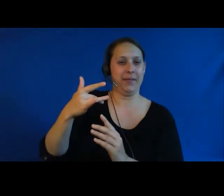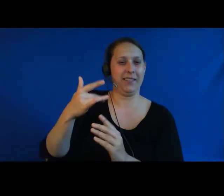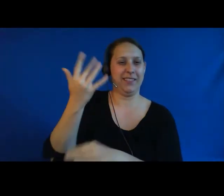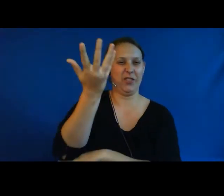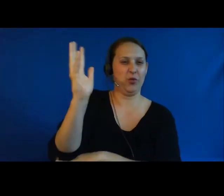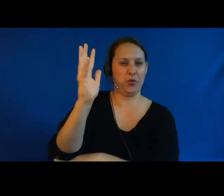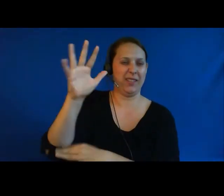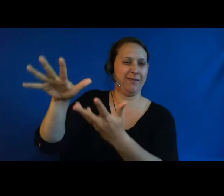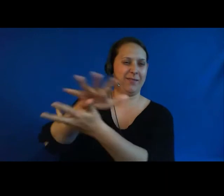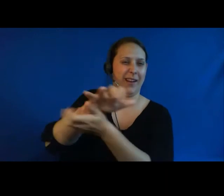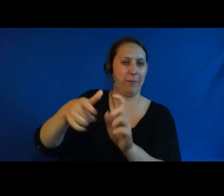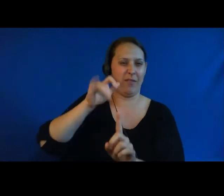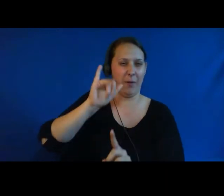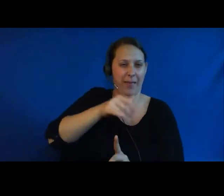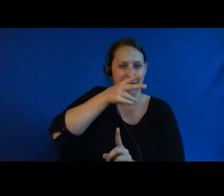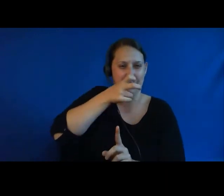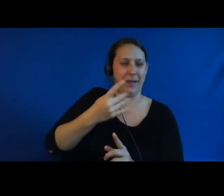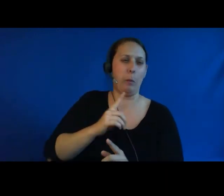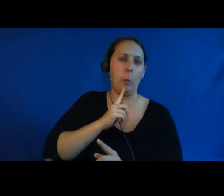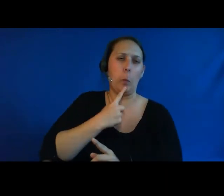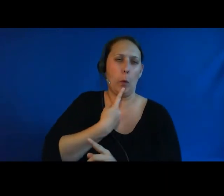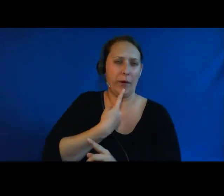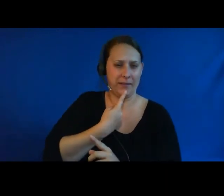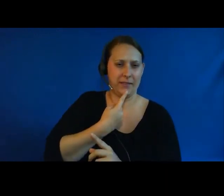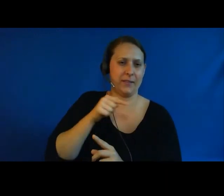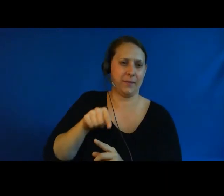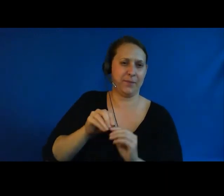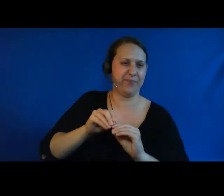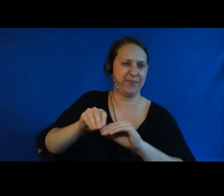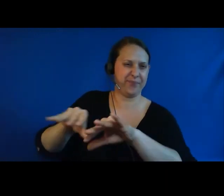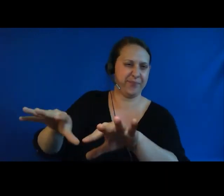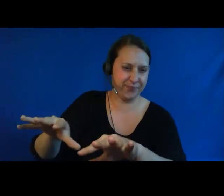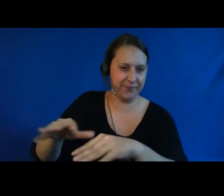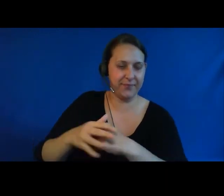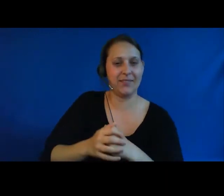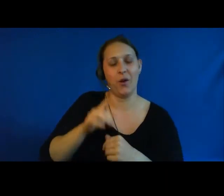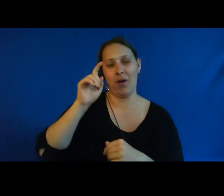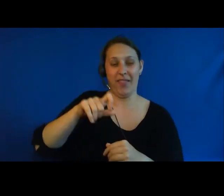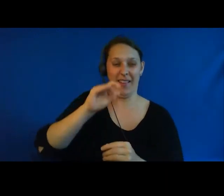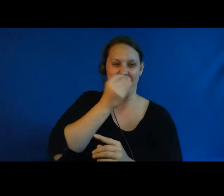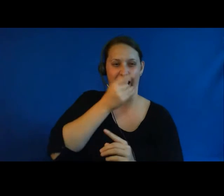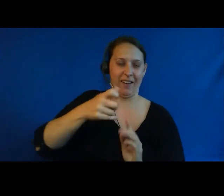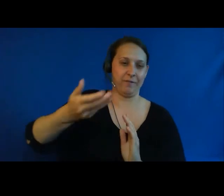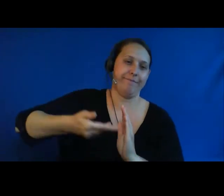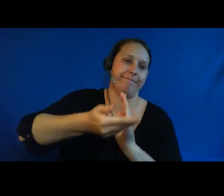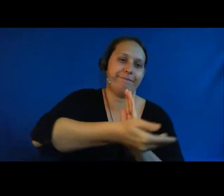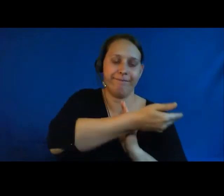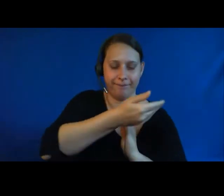trees and poisons the woodland. So having to remove that to save the ancient woodland on the